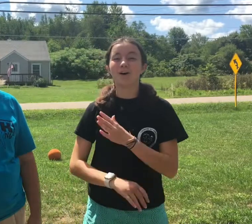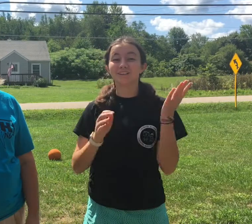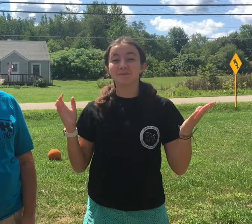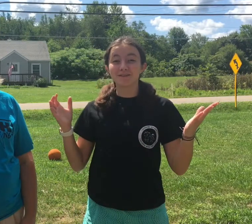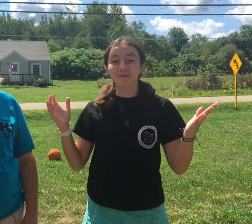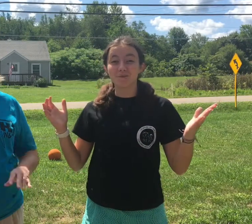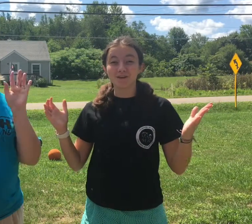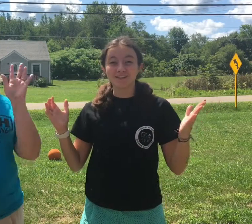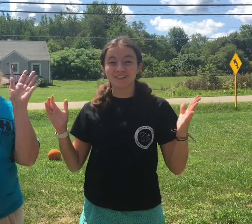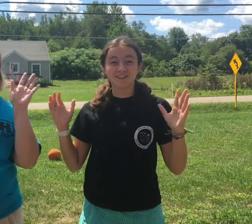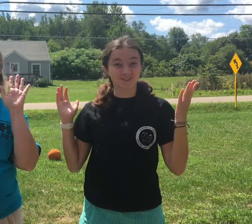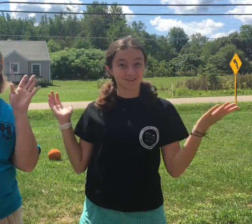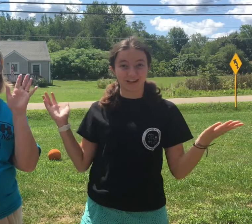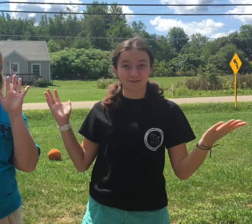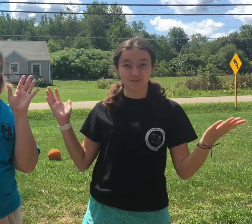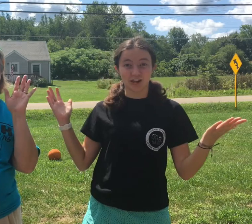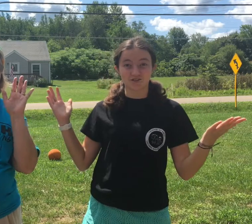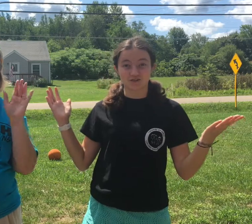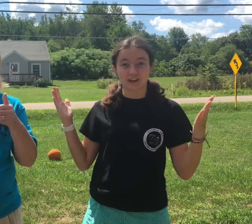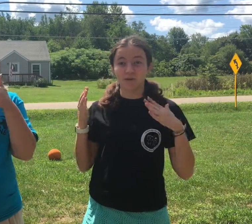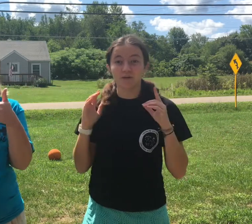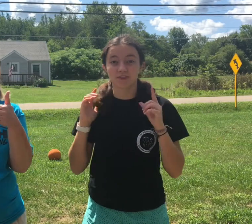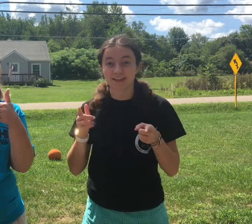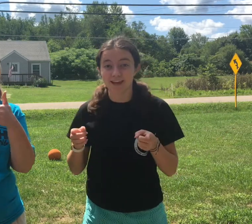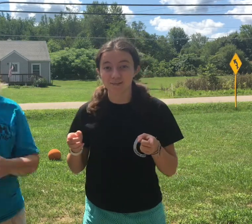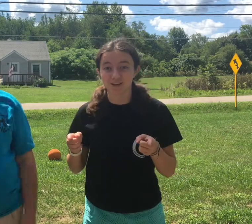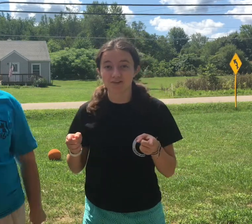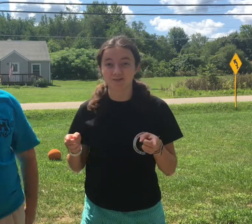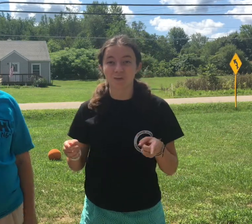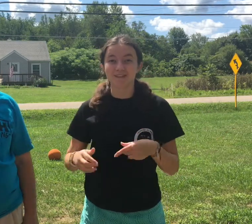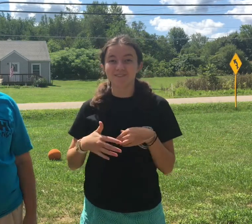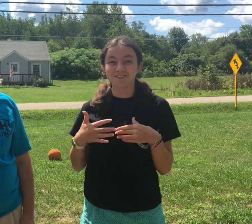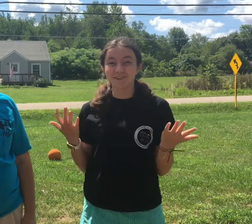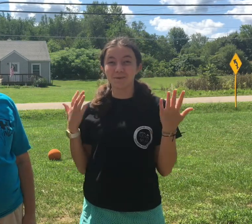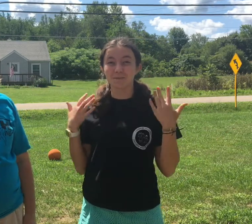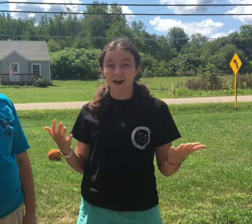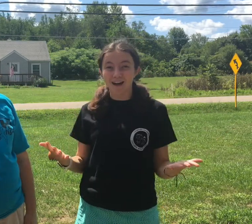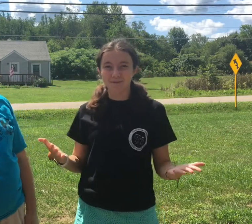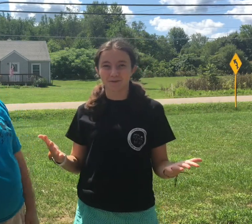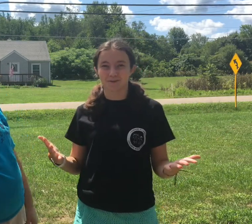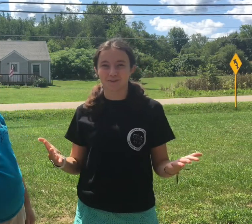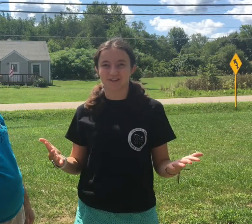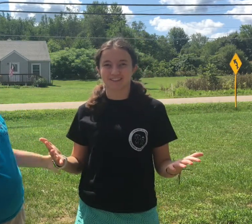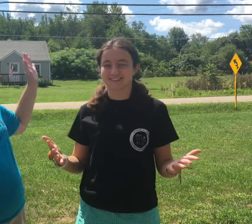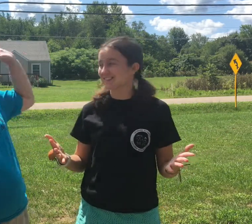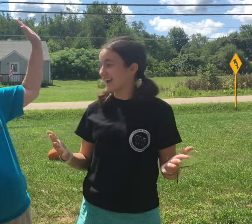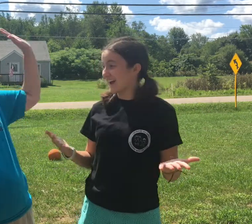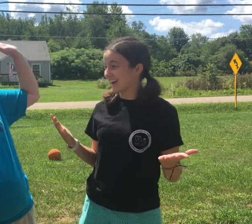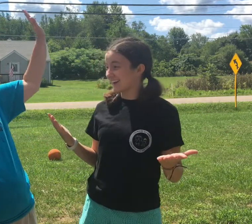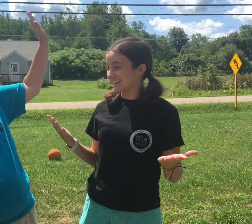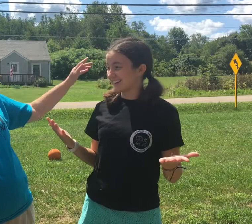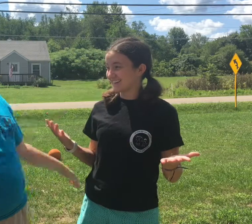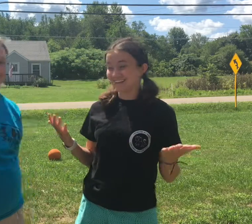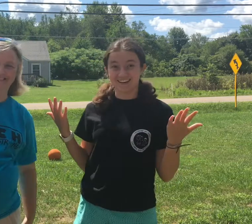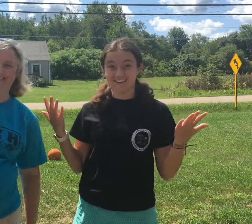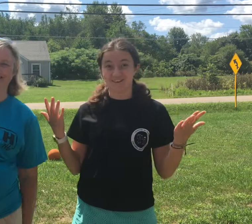Welcome everyone to Game Changer, and with Game Changer we have a new Bible verse. Whoop, whoop. I know,